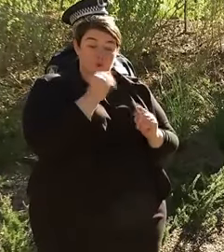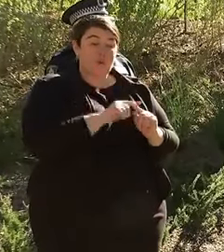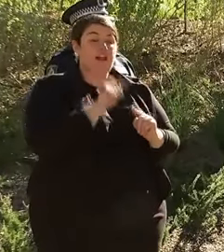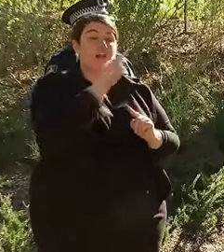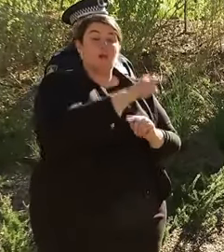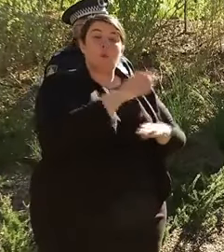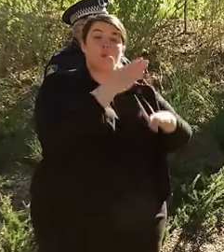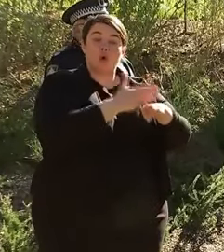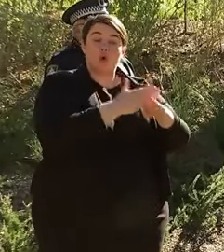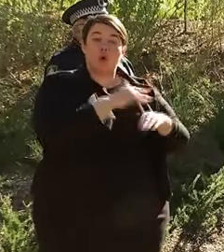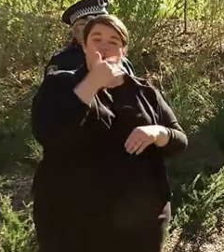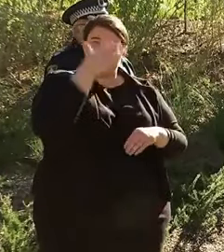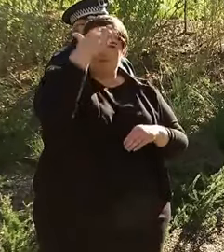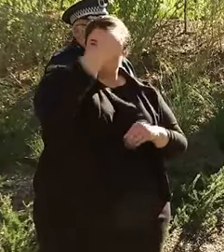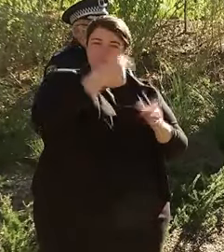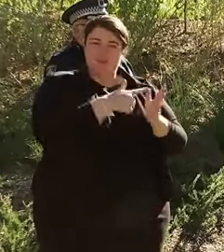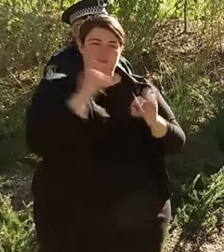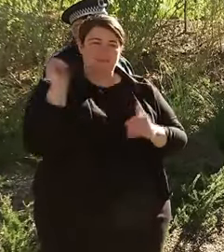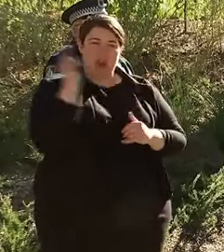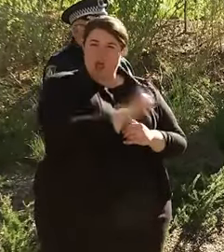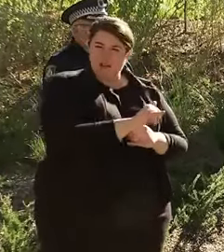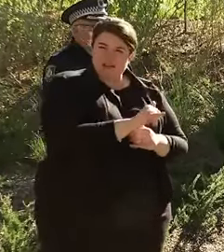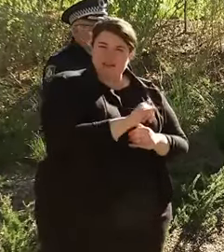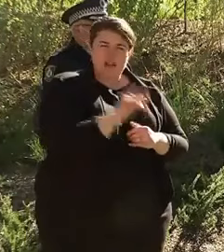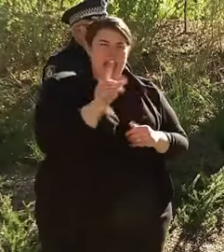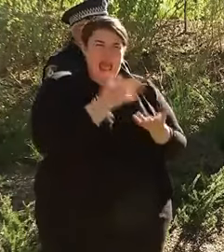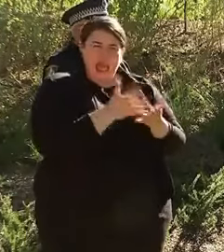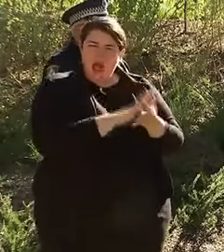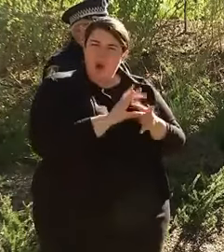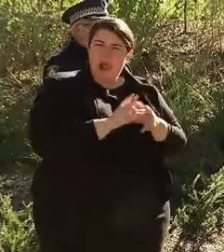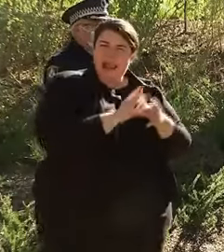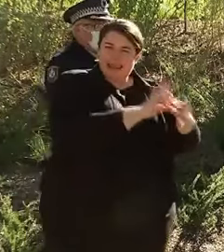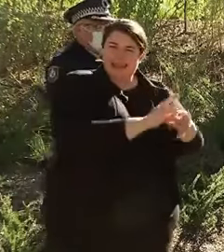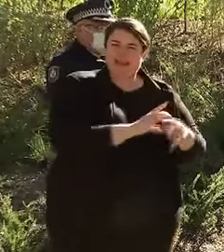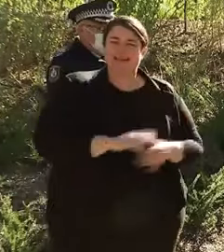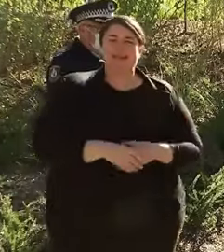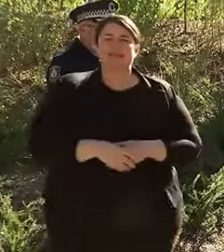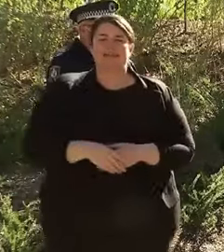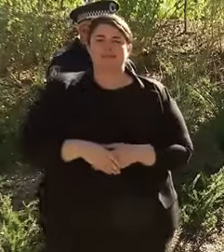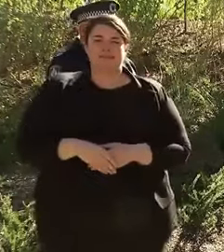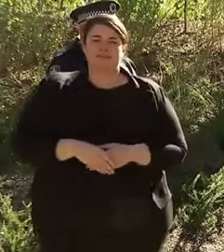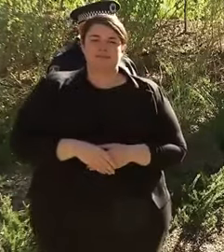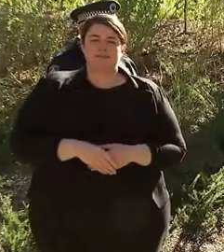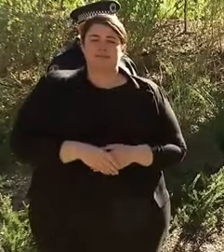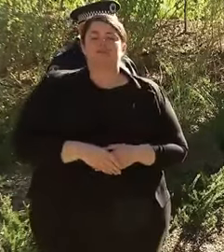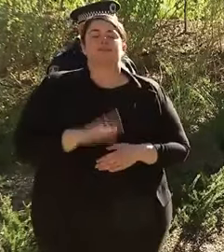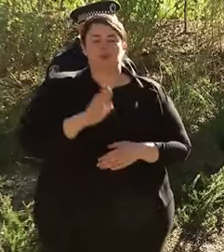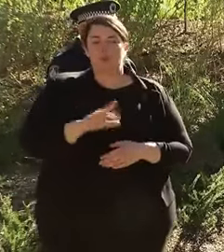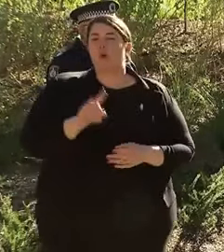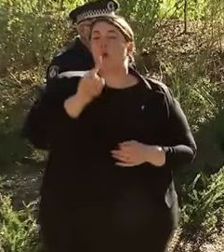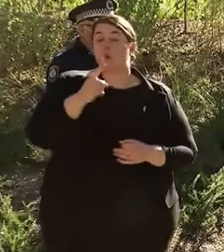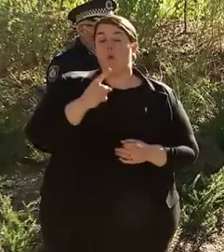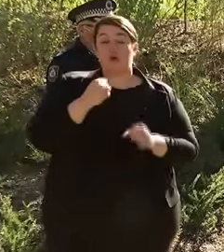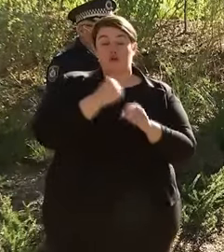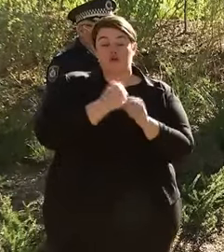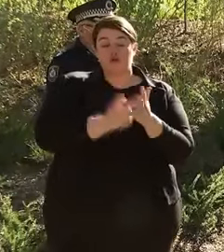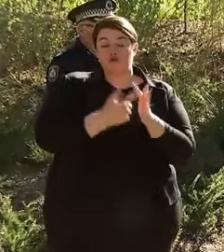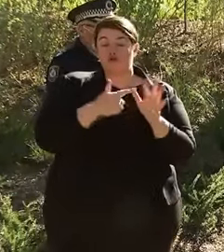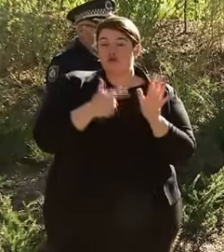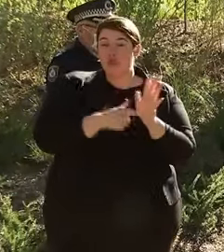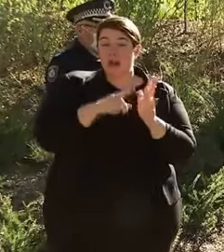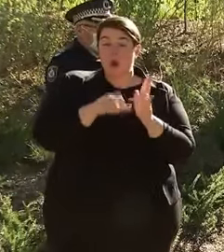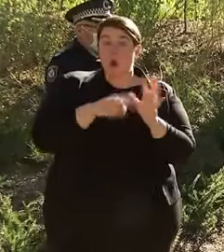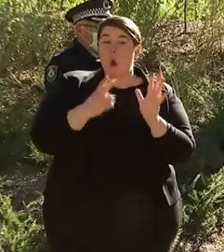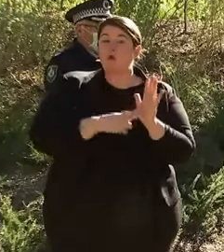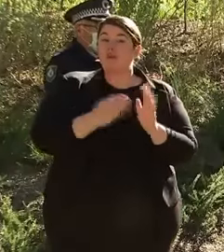has flown on all those various flights? No. The one person who was at the Great Ocean Foods